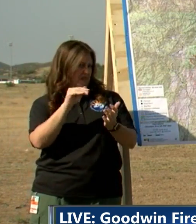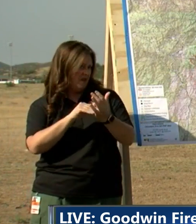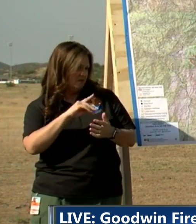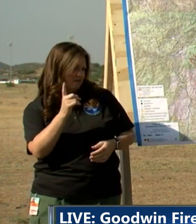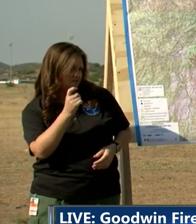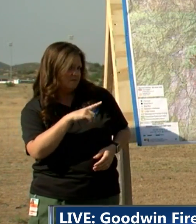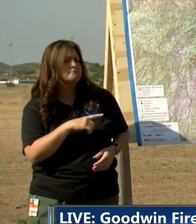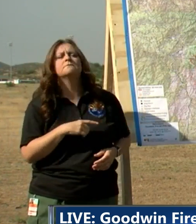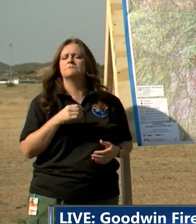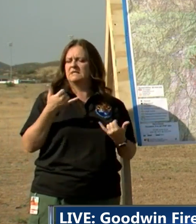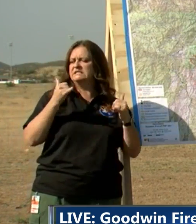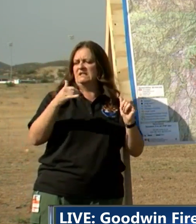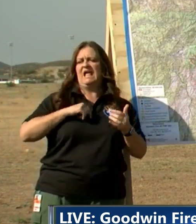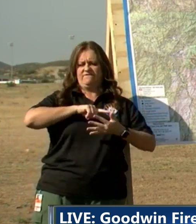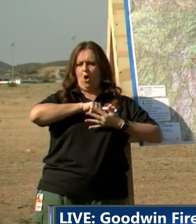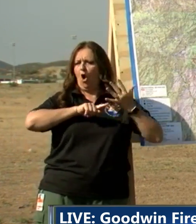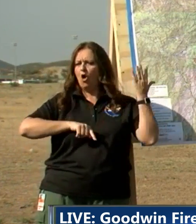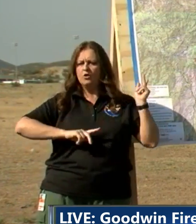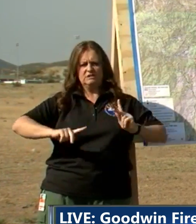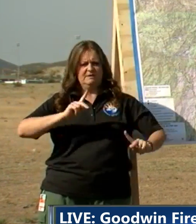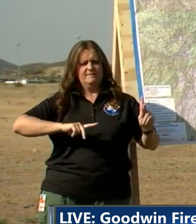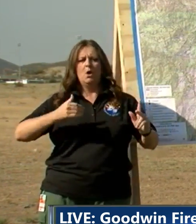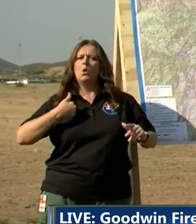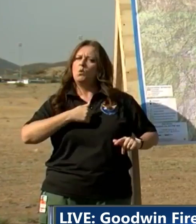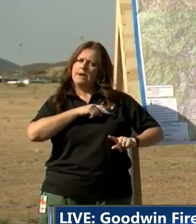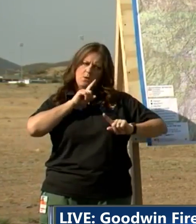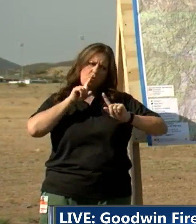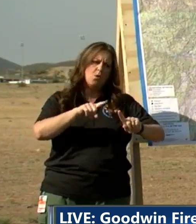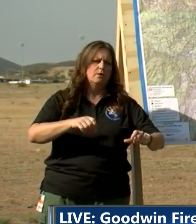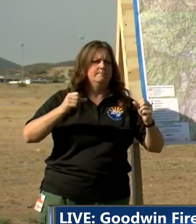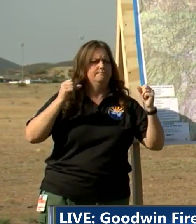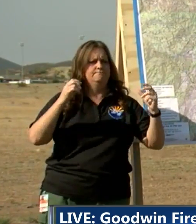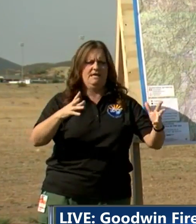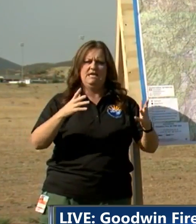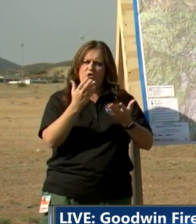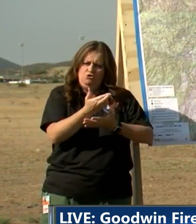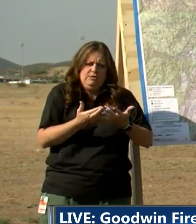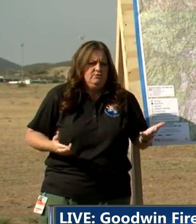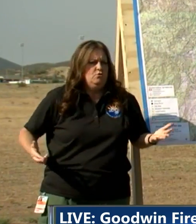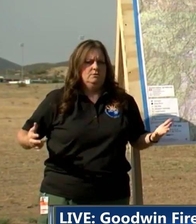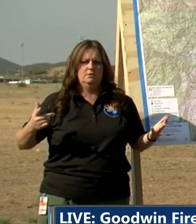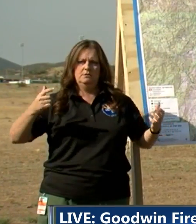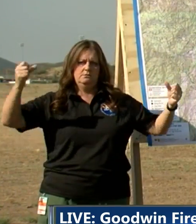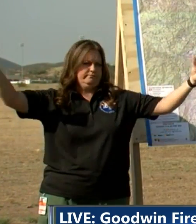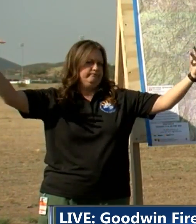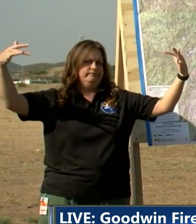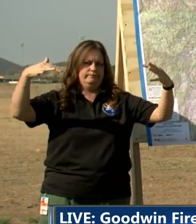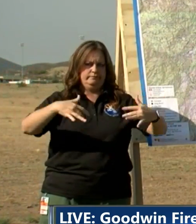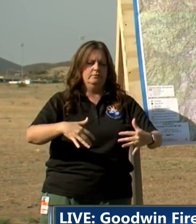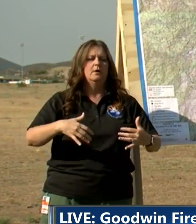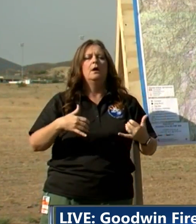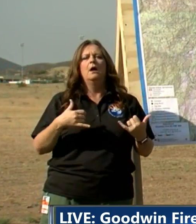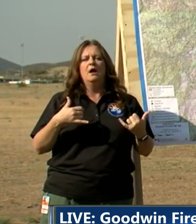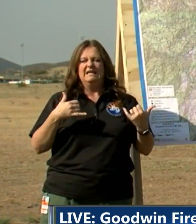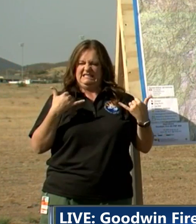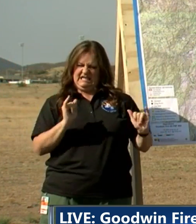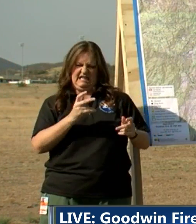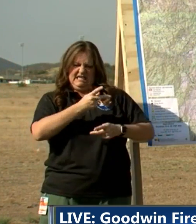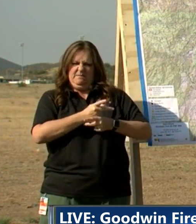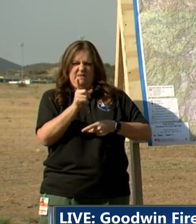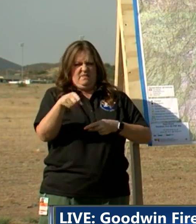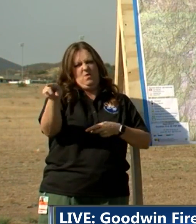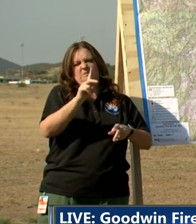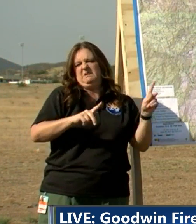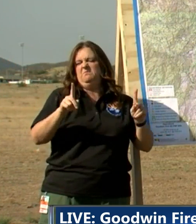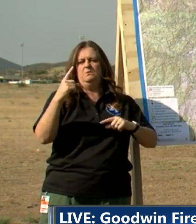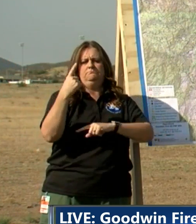scene that are here now. We ordered a lot of resources with the big fire growth that we had. We're still keeping them around for at least